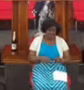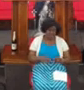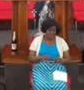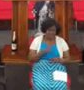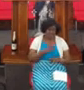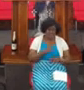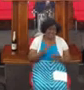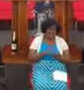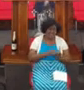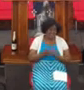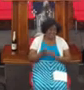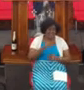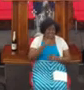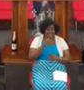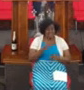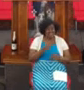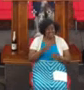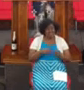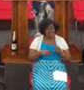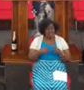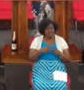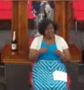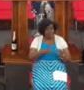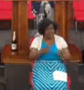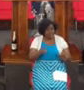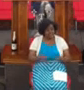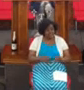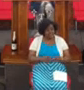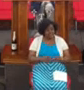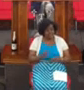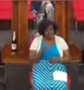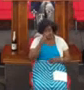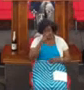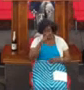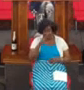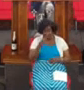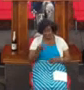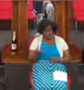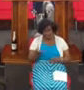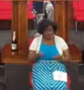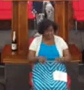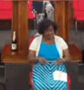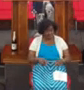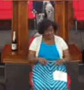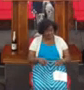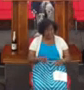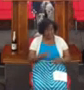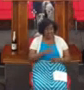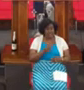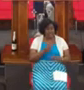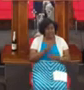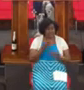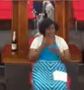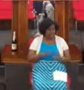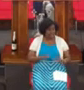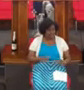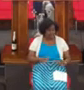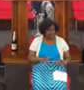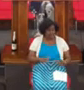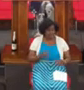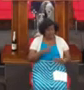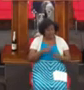Listen, Jesus didn't just come into a place and saw things happening and kept quiet.